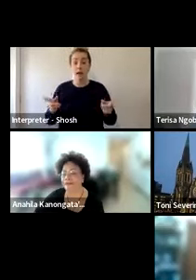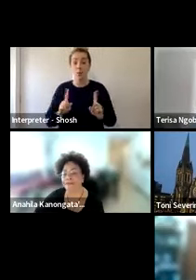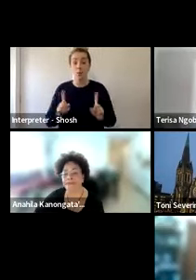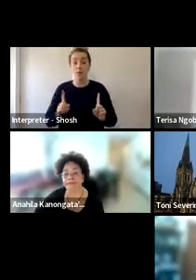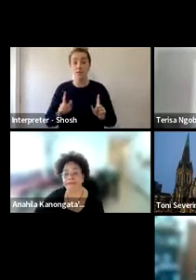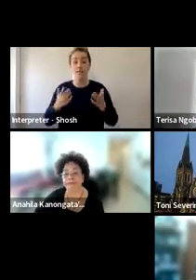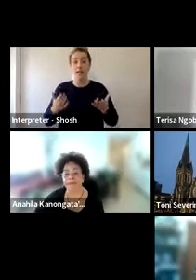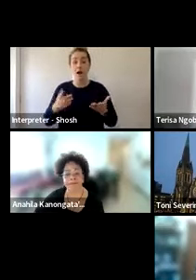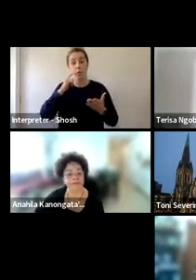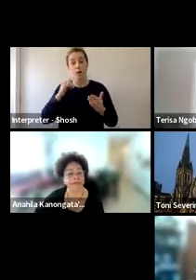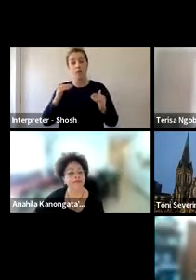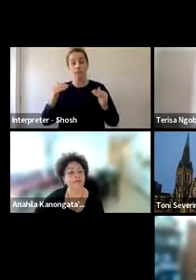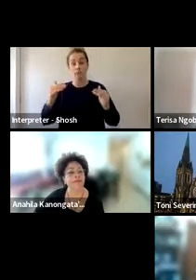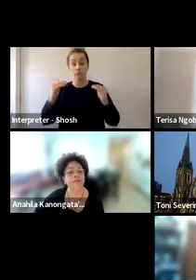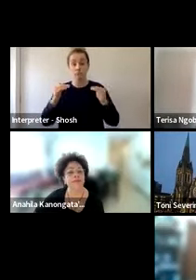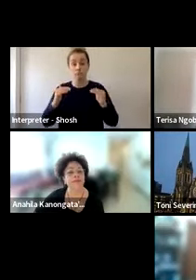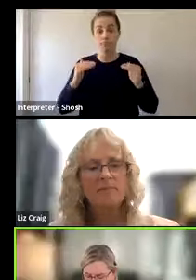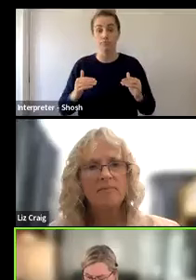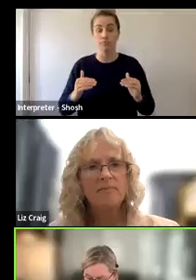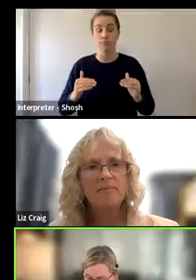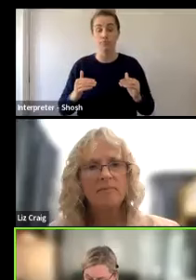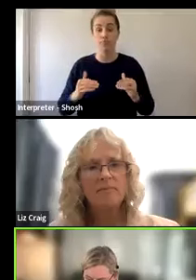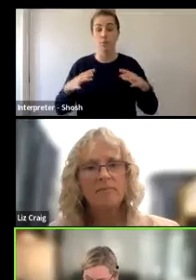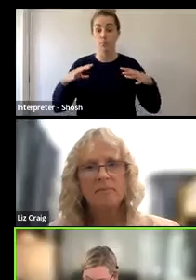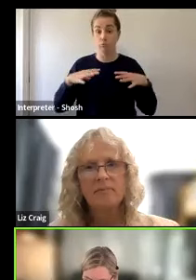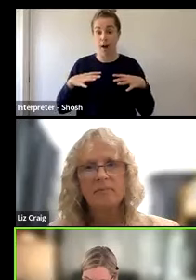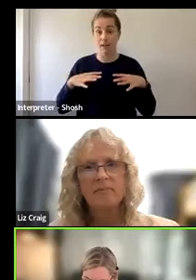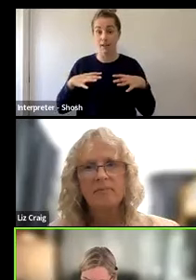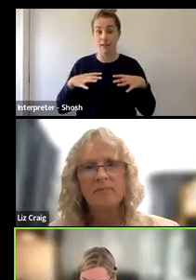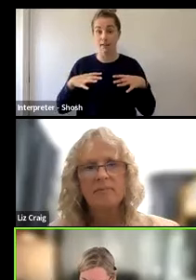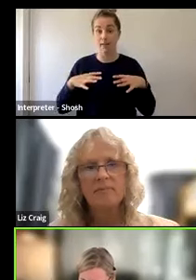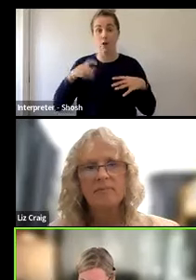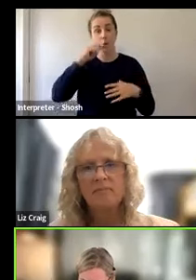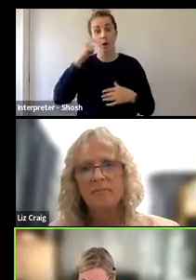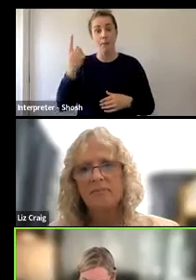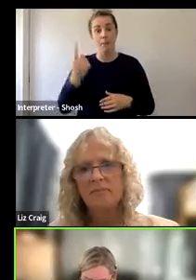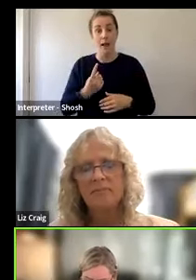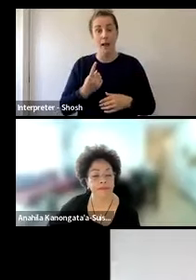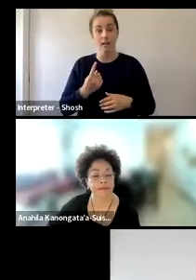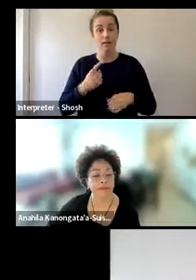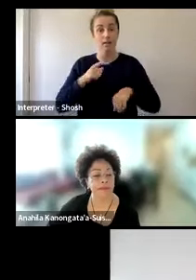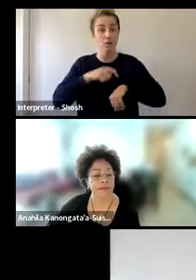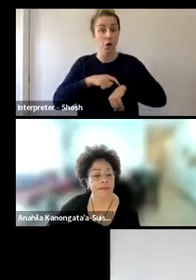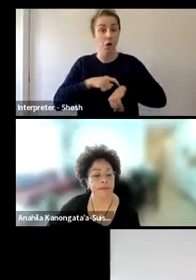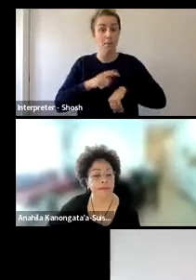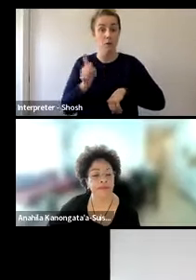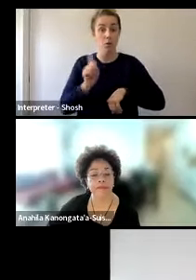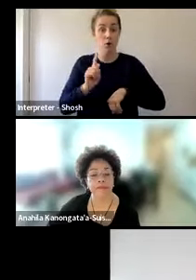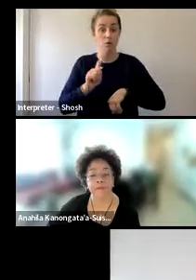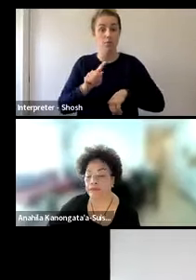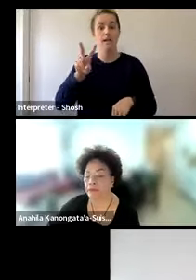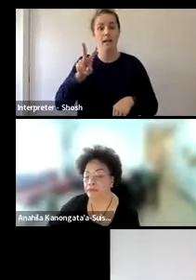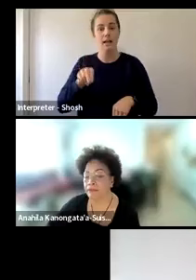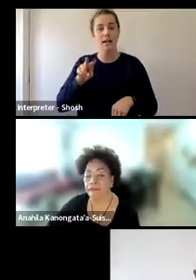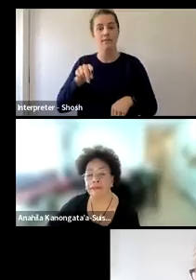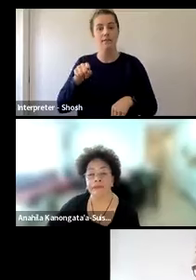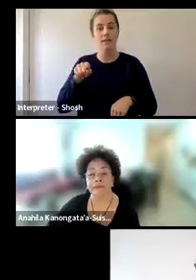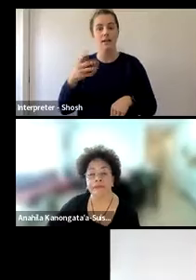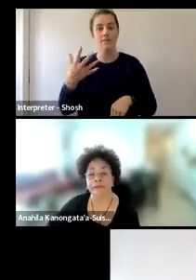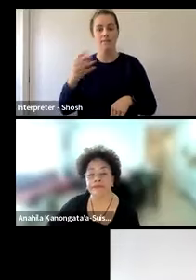now going to move into a break, and we will be resuming back at